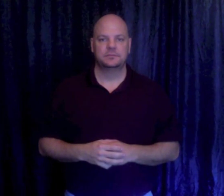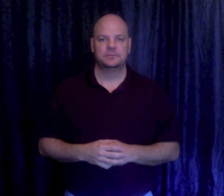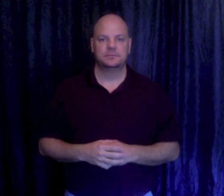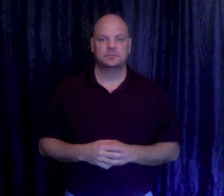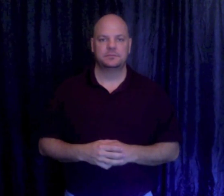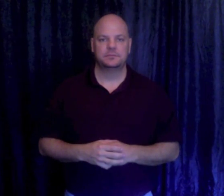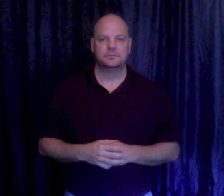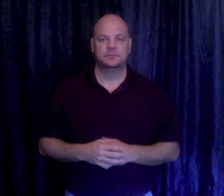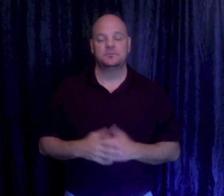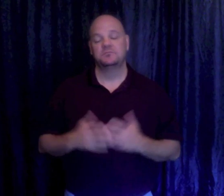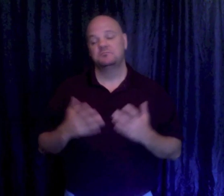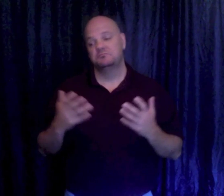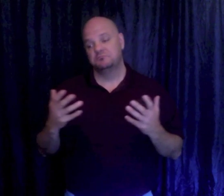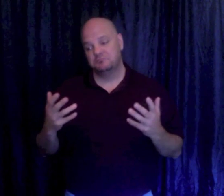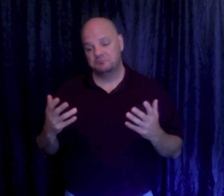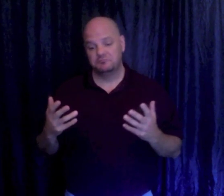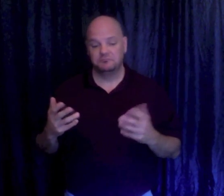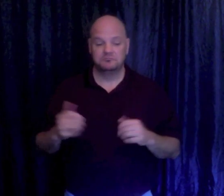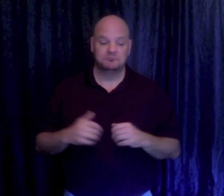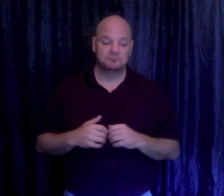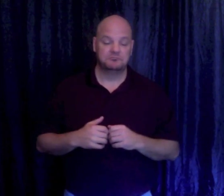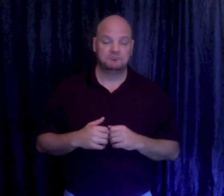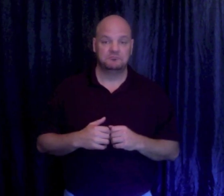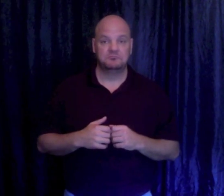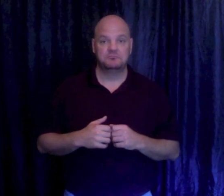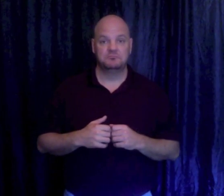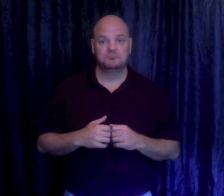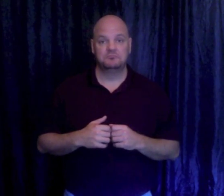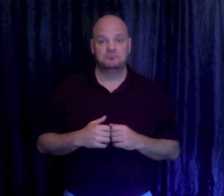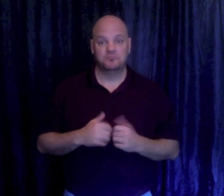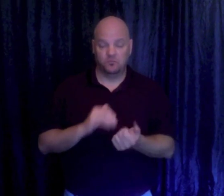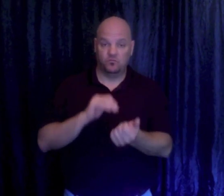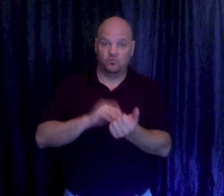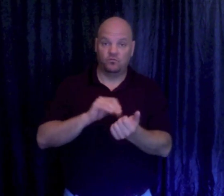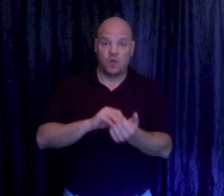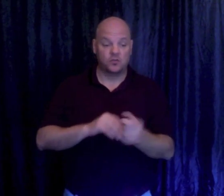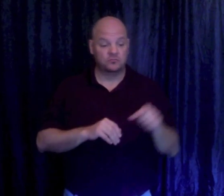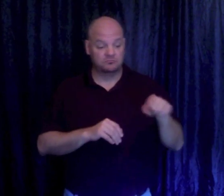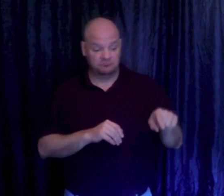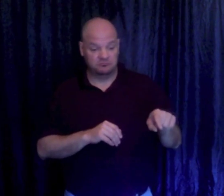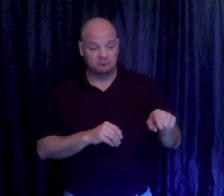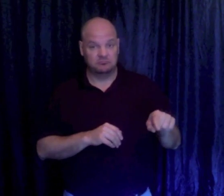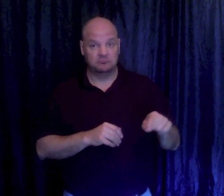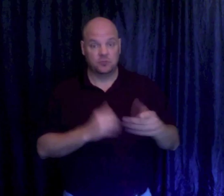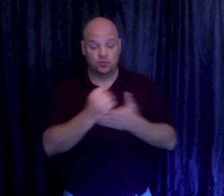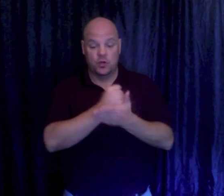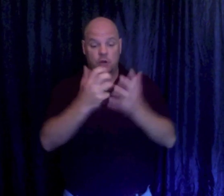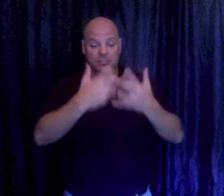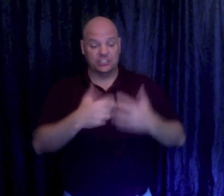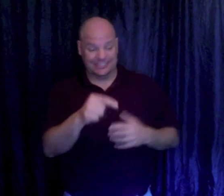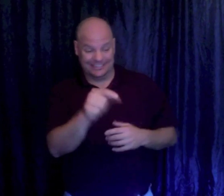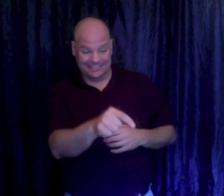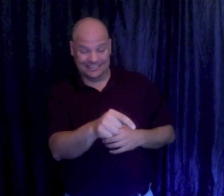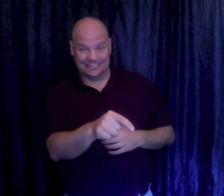that person's right next to the credit card machine, most of the time the doctor will say, let